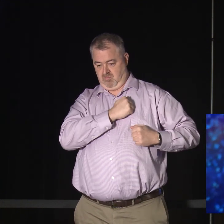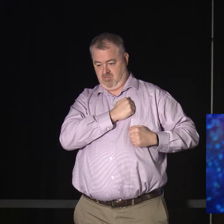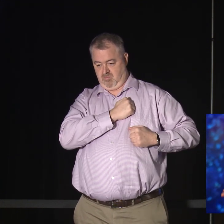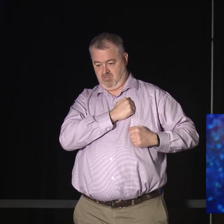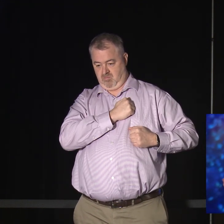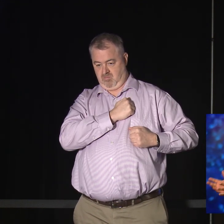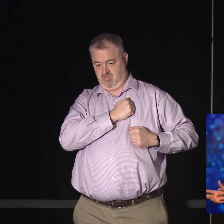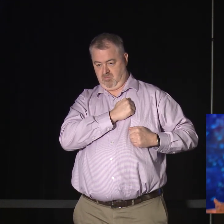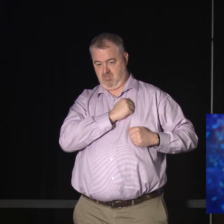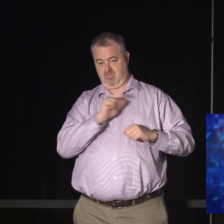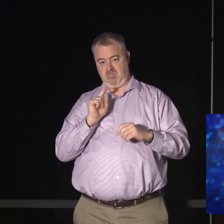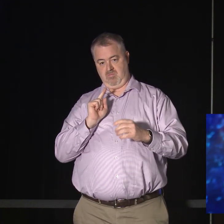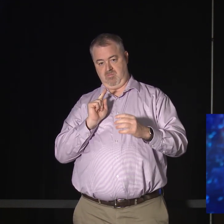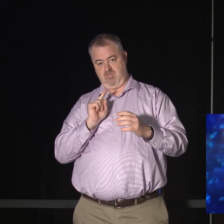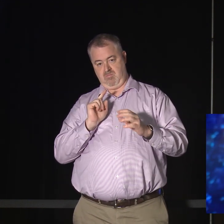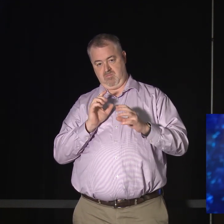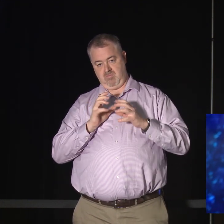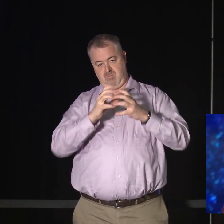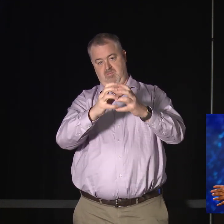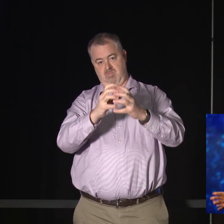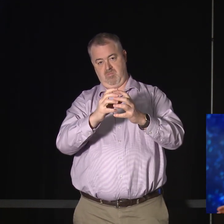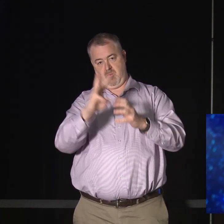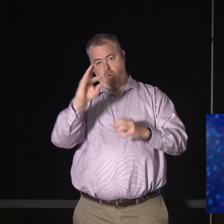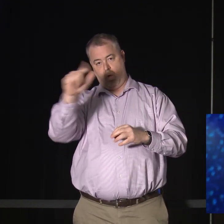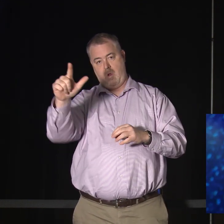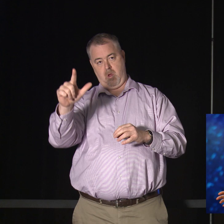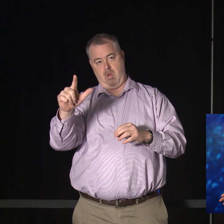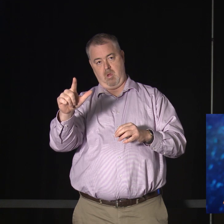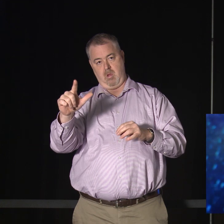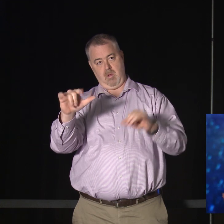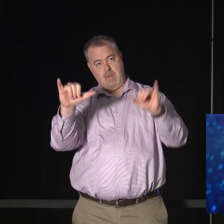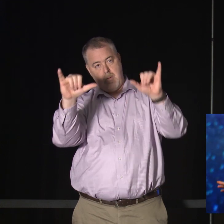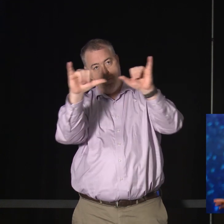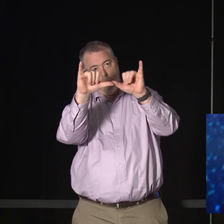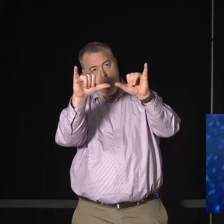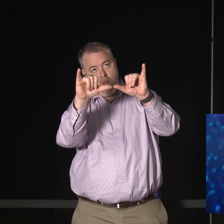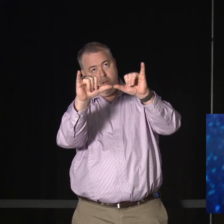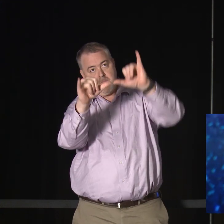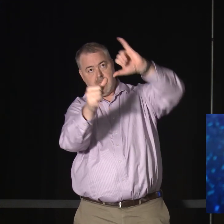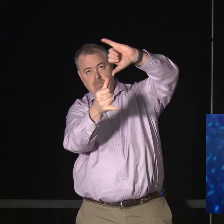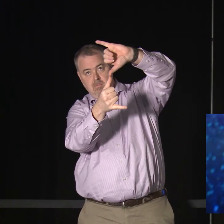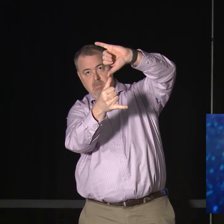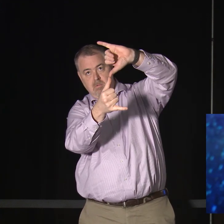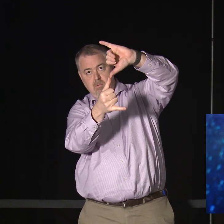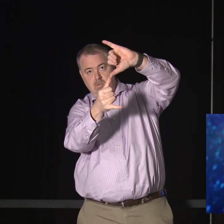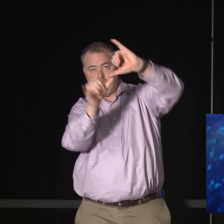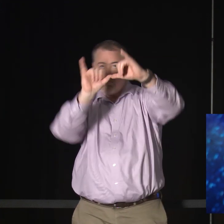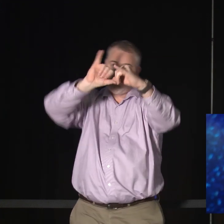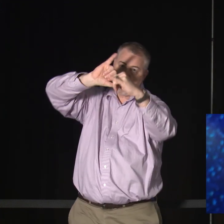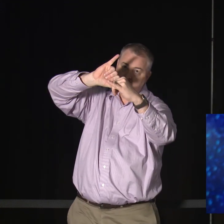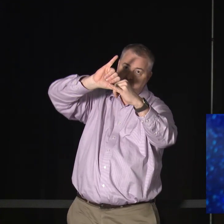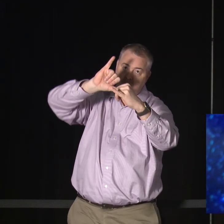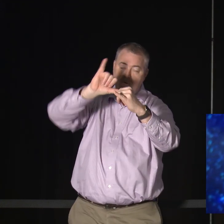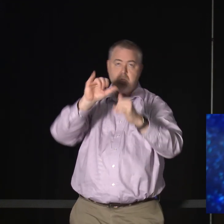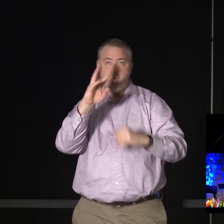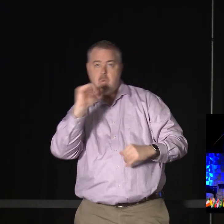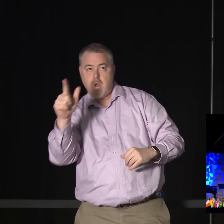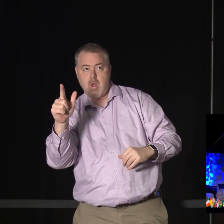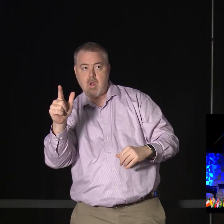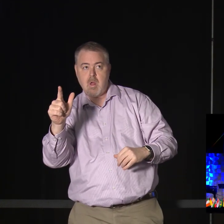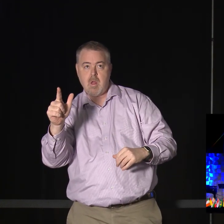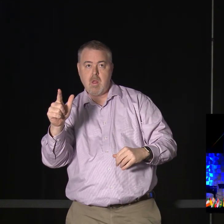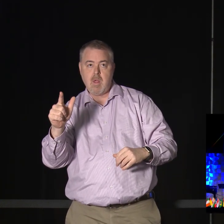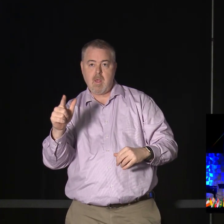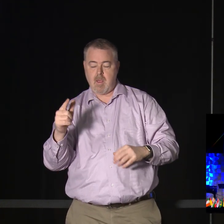and they go up to the wall and they measure the length, the width, the breadth of the wall, and they get